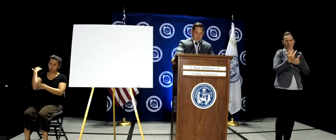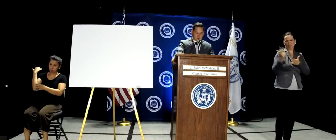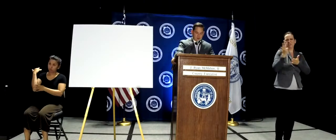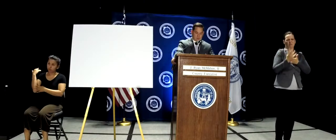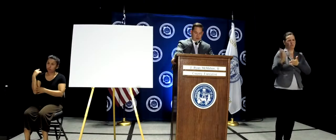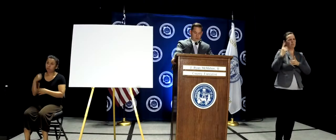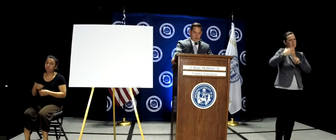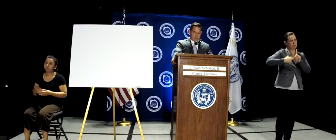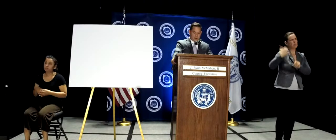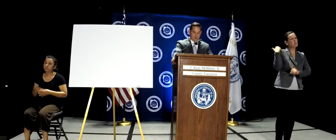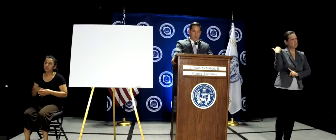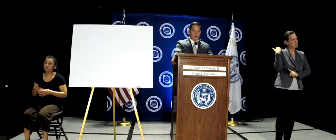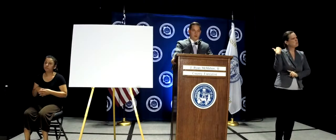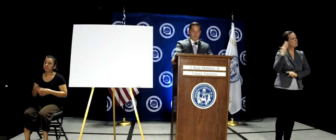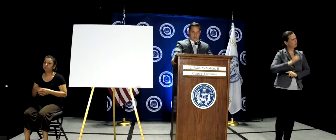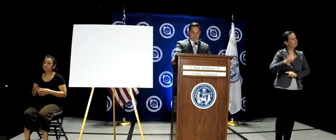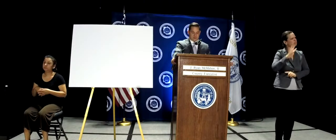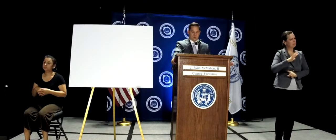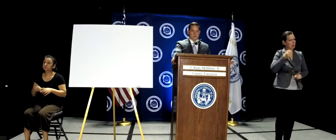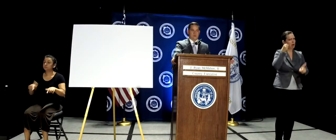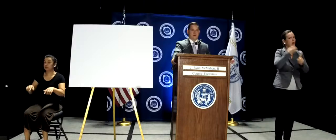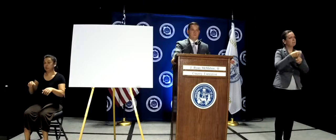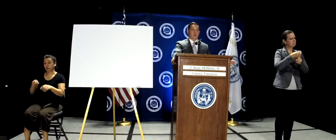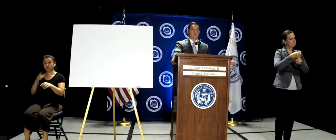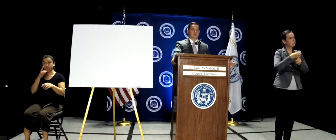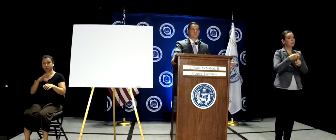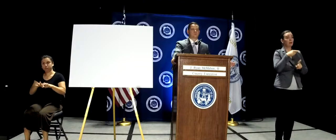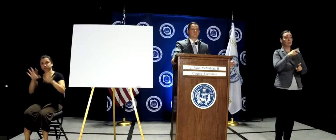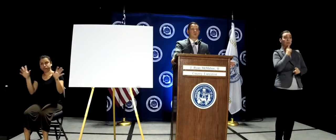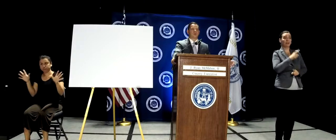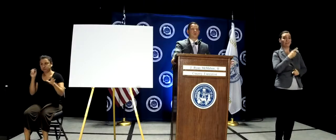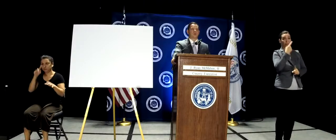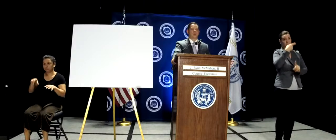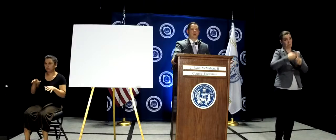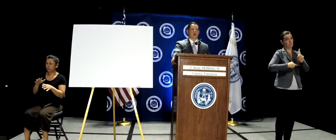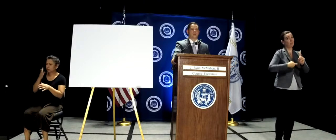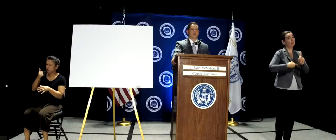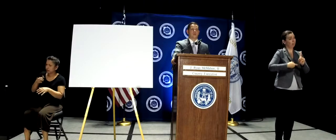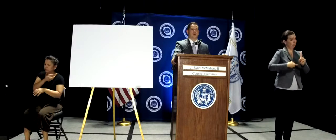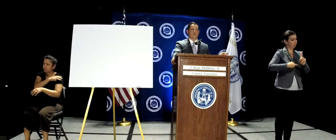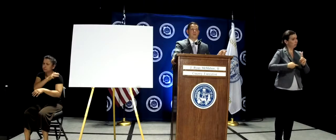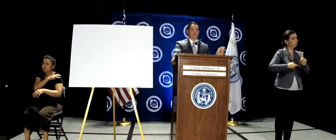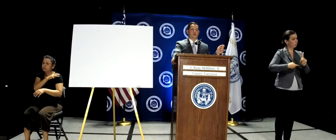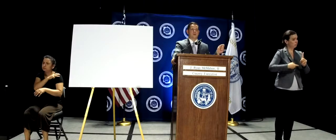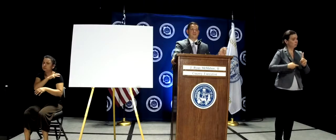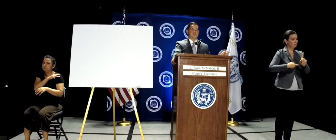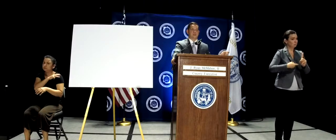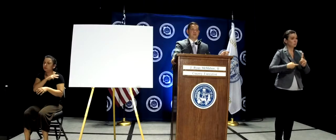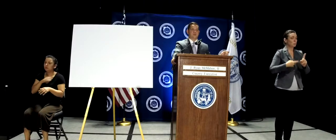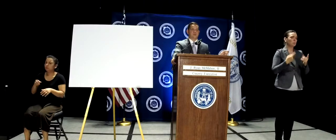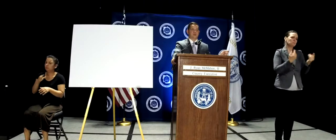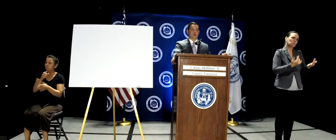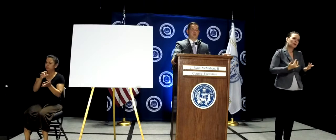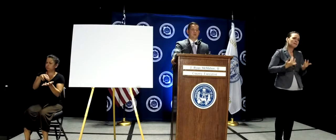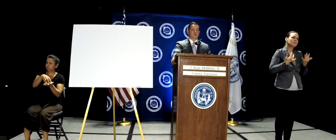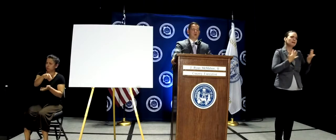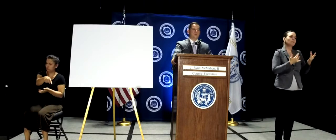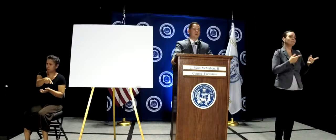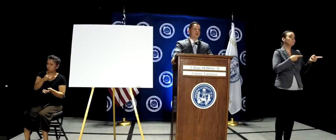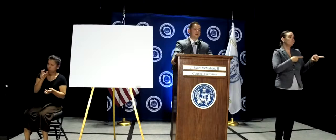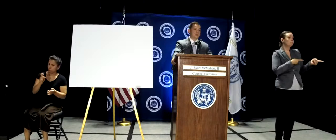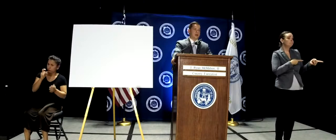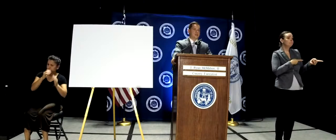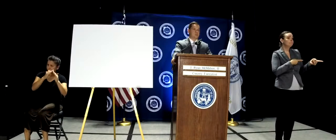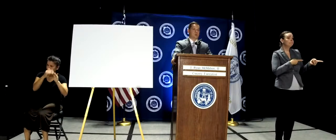idea about how long it takes once folks who are coming from either an assisted living facility or a nursing